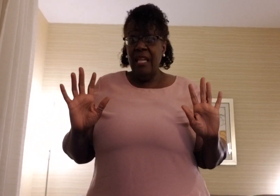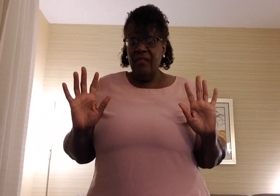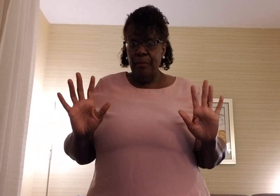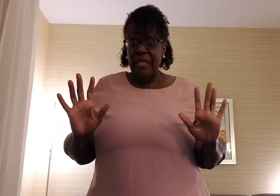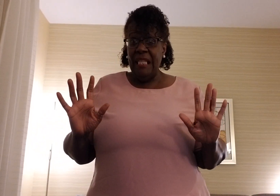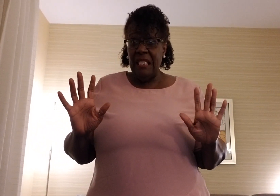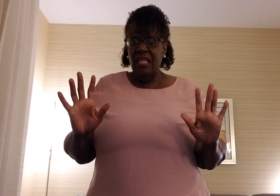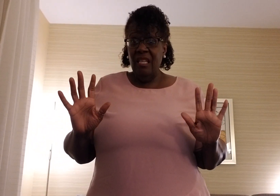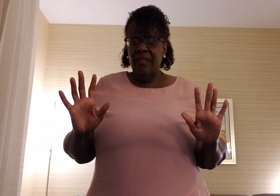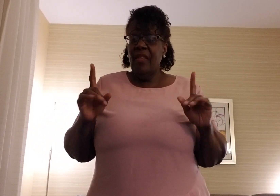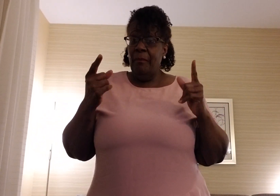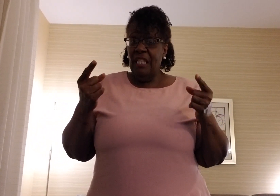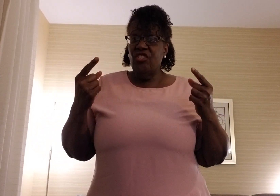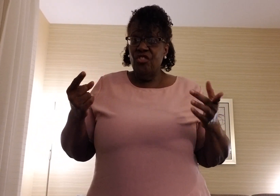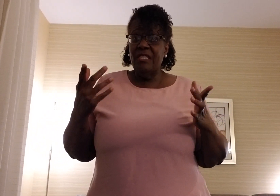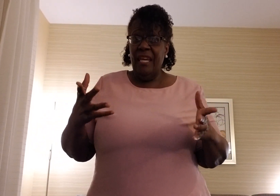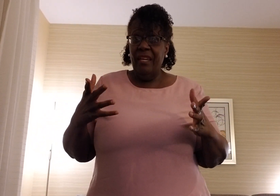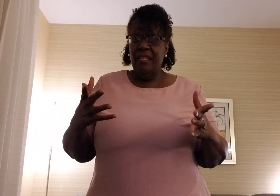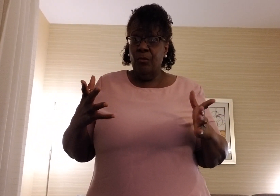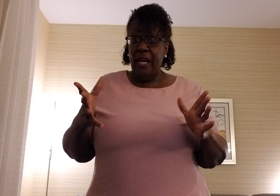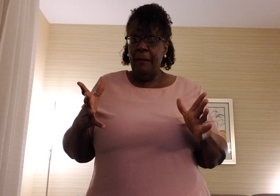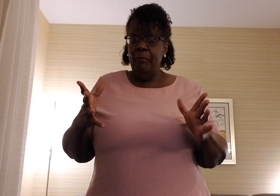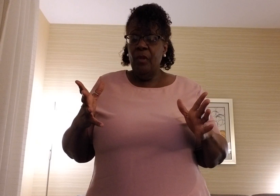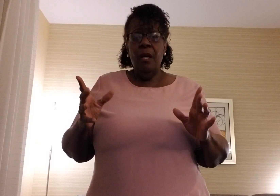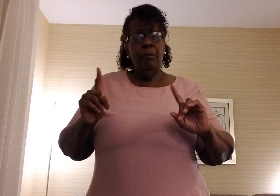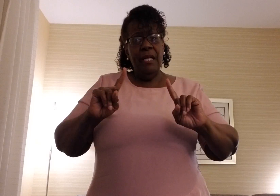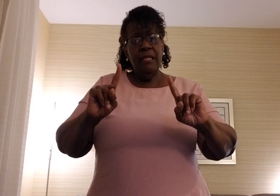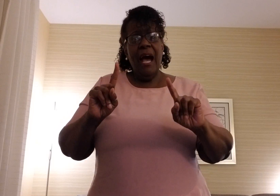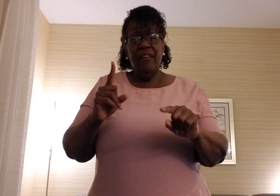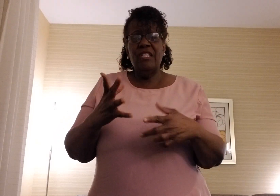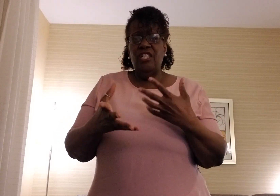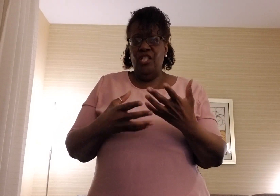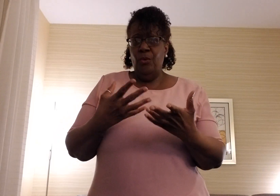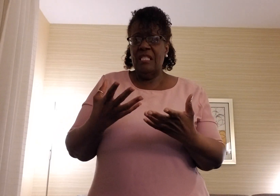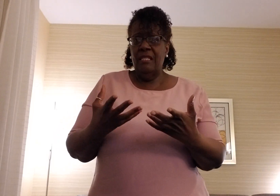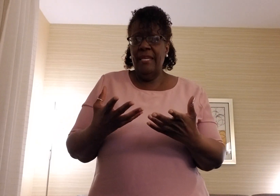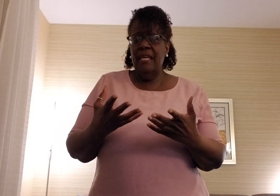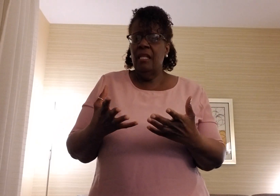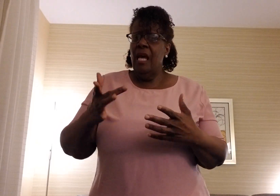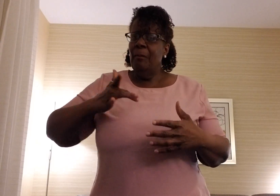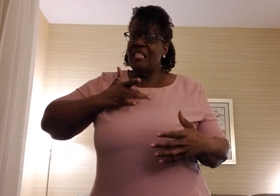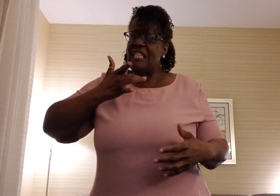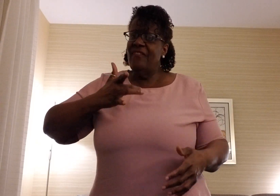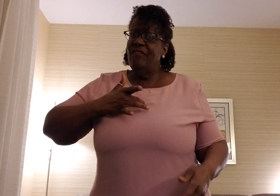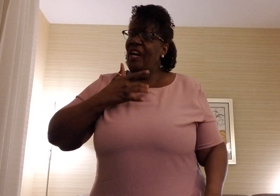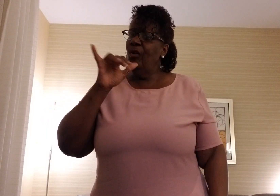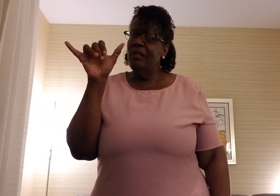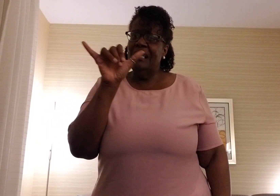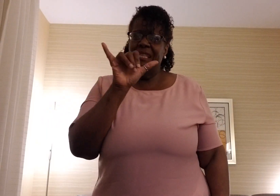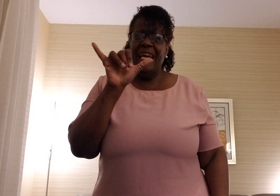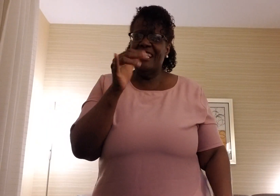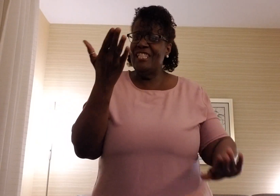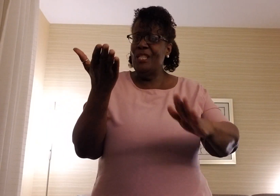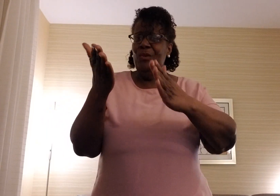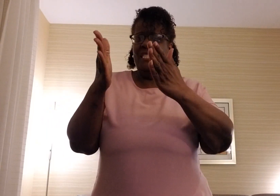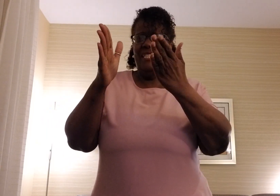have a beat, that means you're dead, right? But obviously she wasn't dead, but she felt like she was